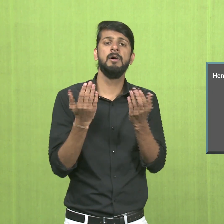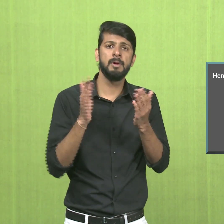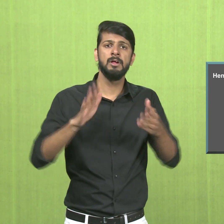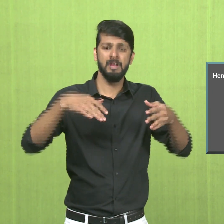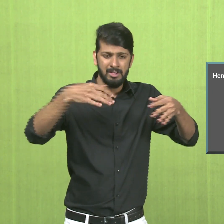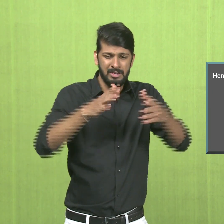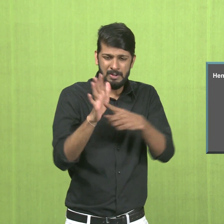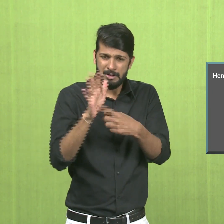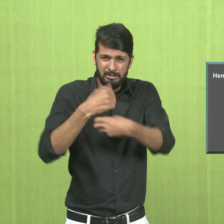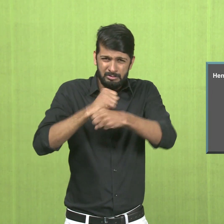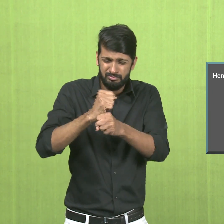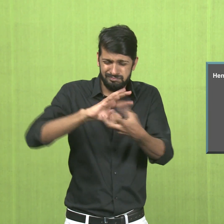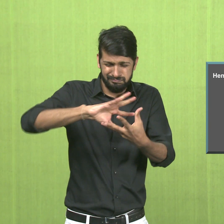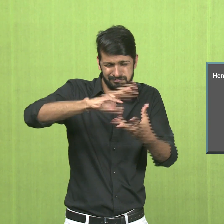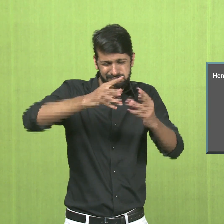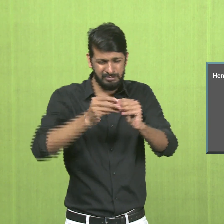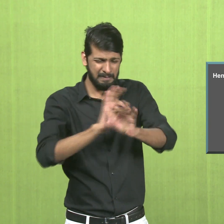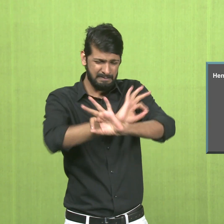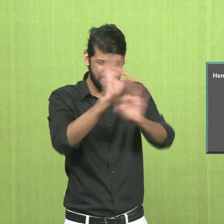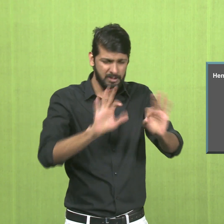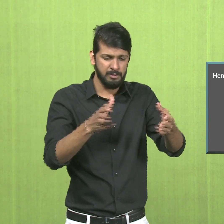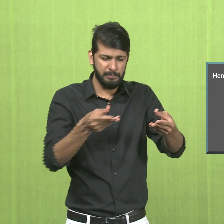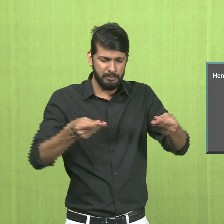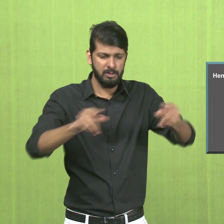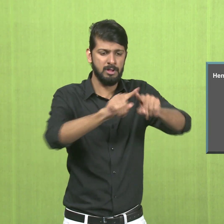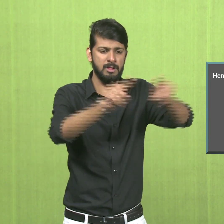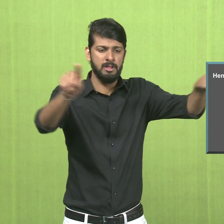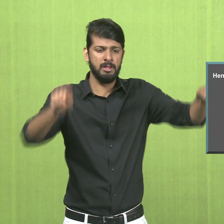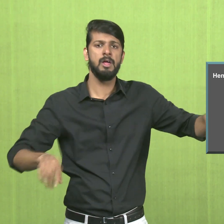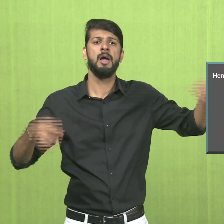Hemp paper, paper which is made out of hemp.